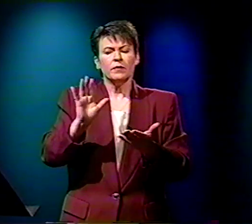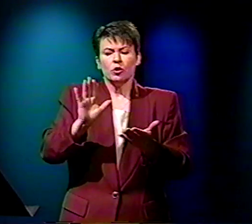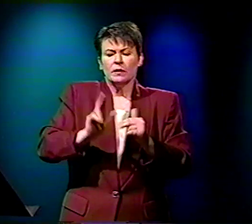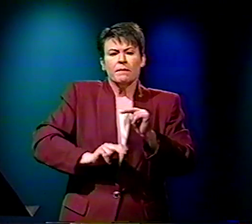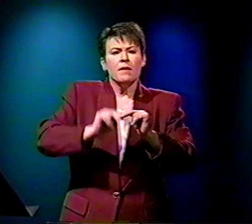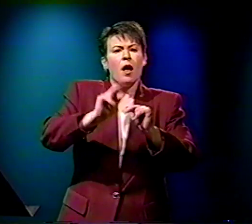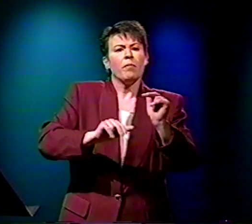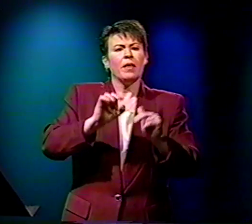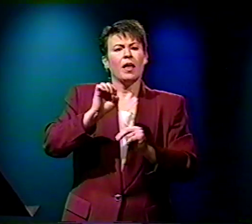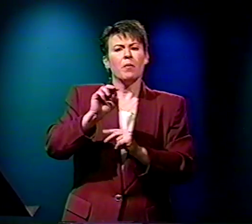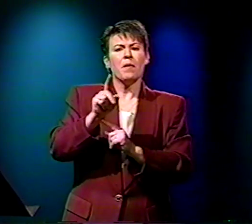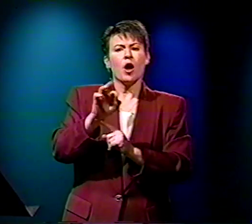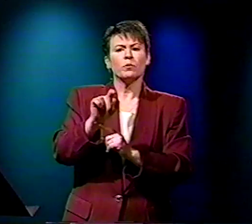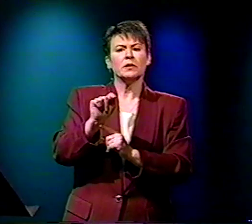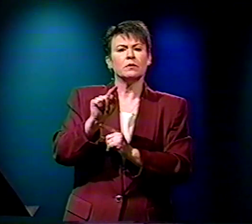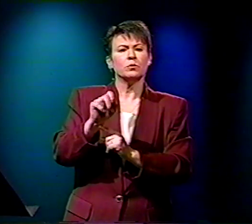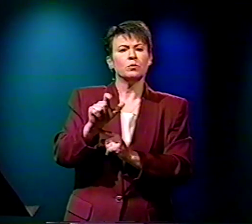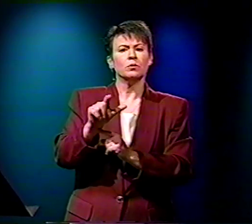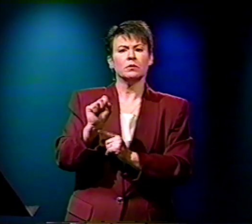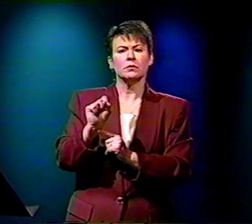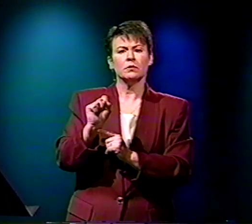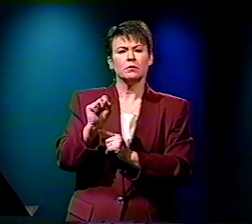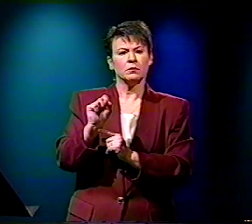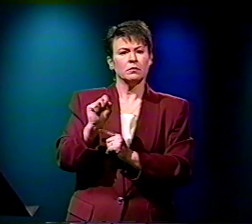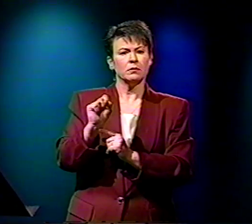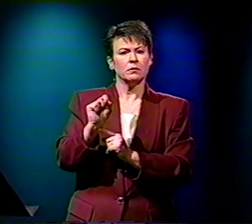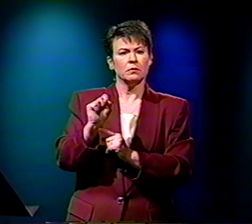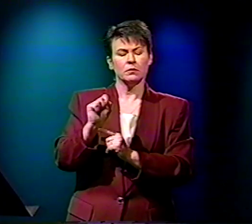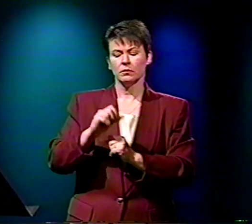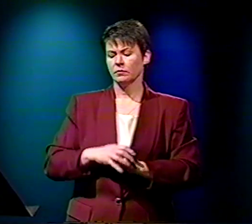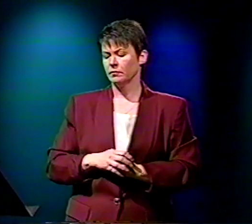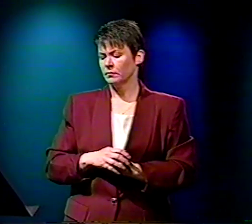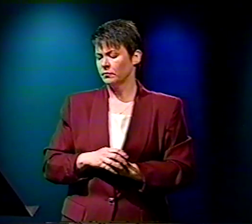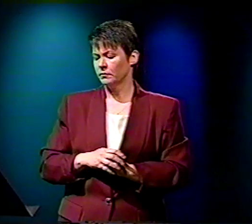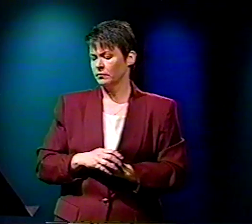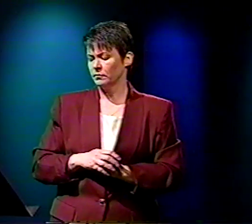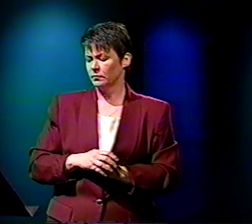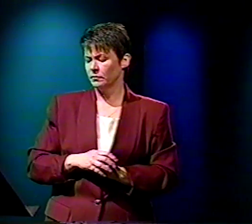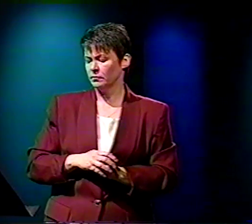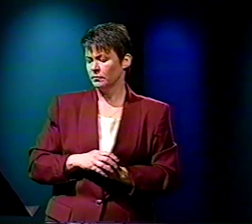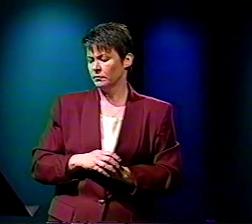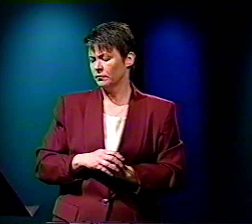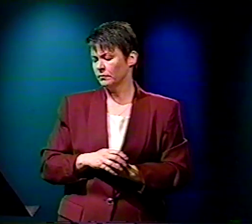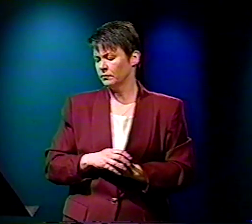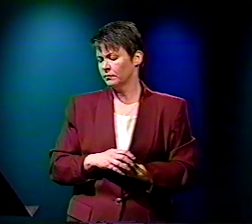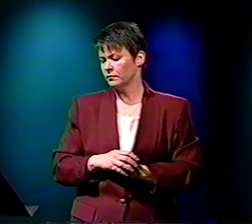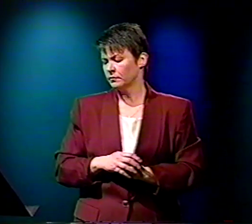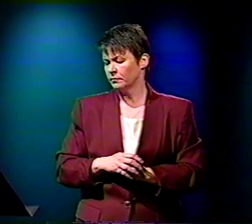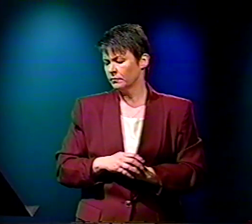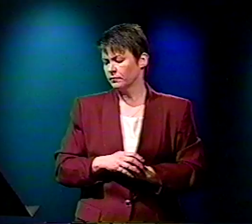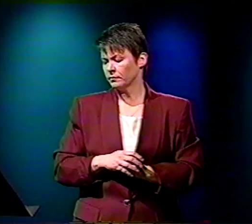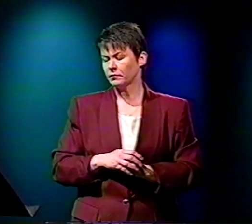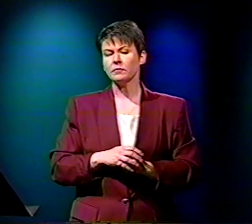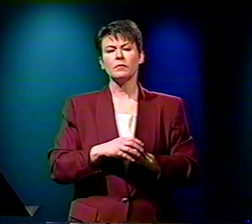don't think of that. They haven't developed the empowerment tools to allow them to think in that way.